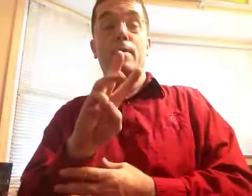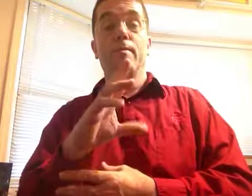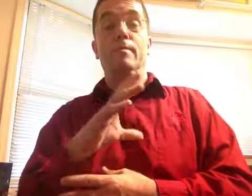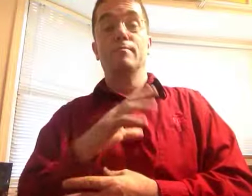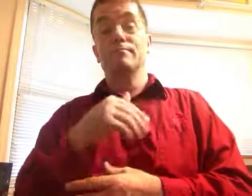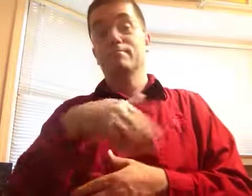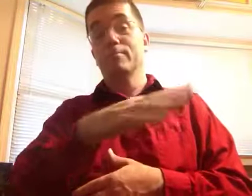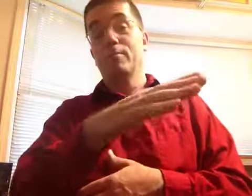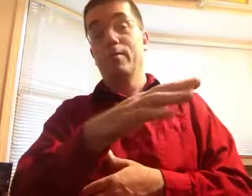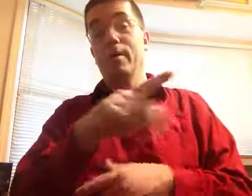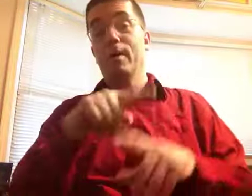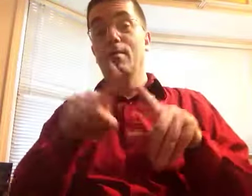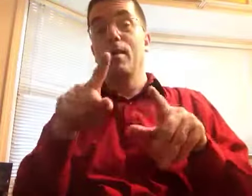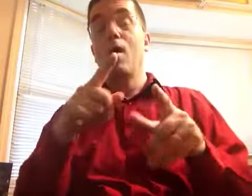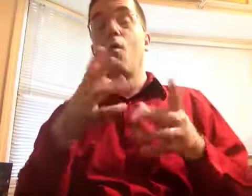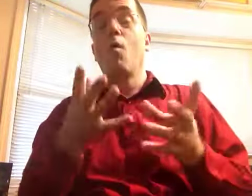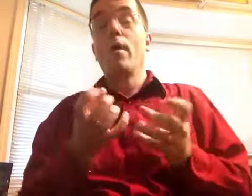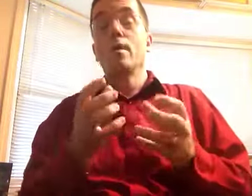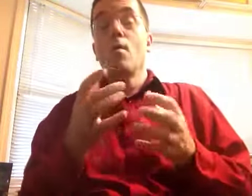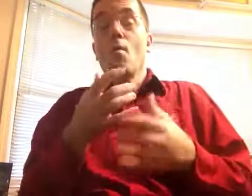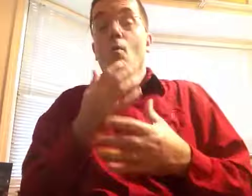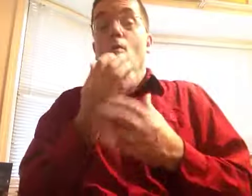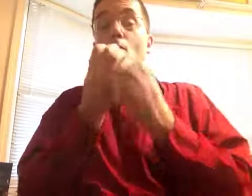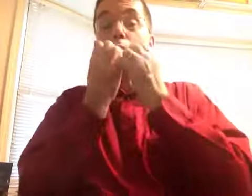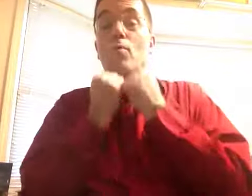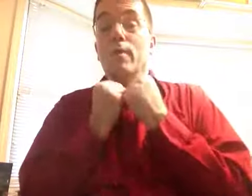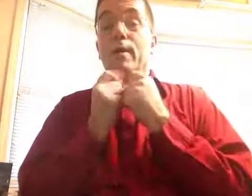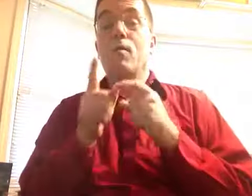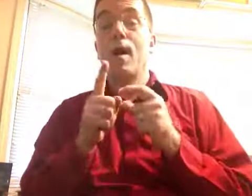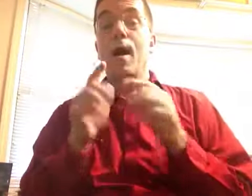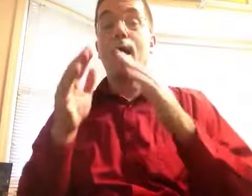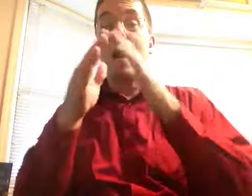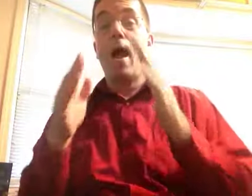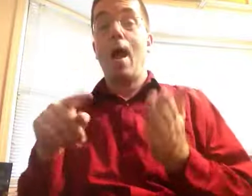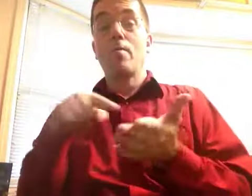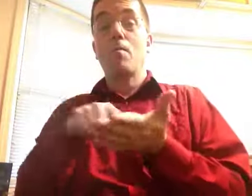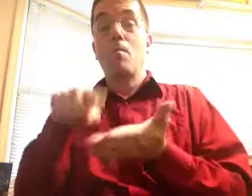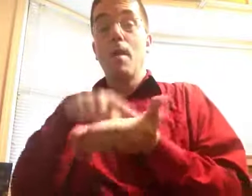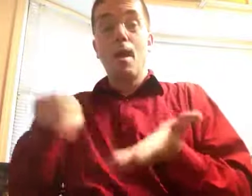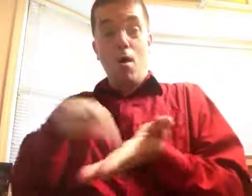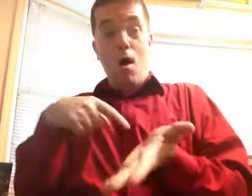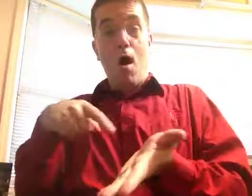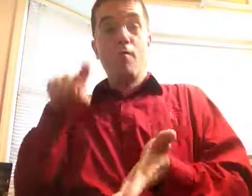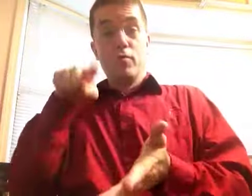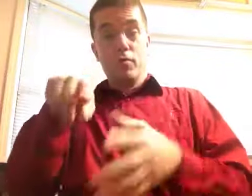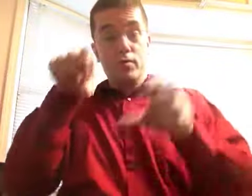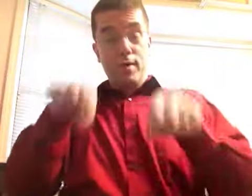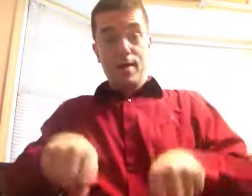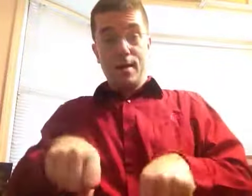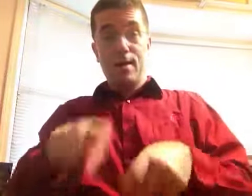Ramsey, your host. This is your show, America. Thank you for joining us. It's a free call at